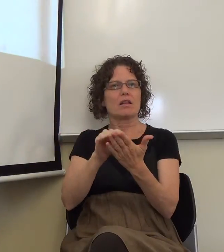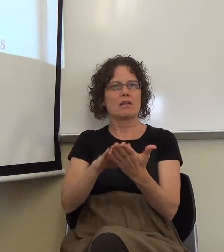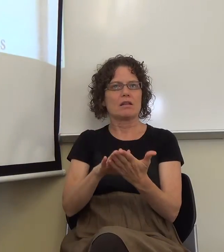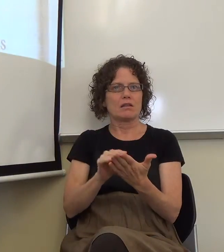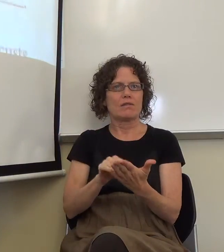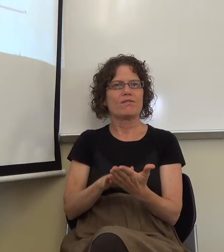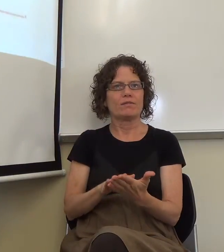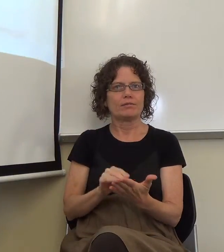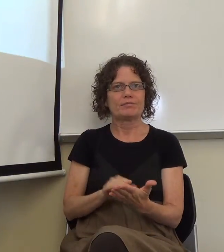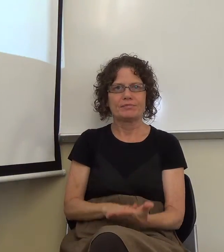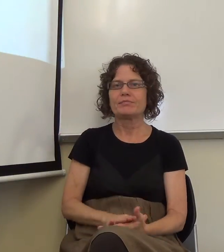All right.